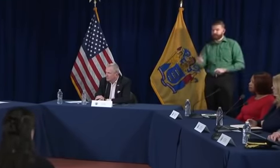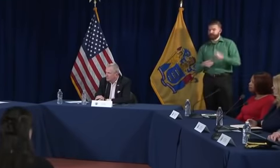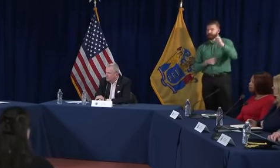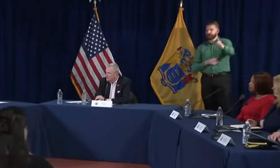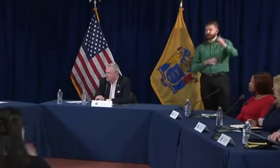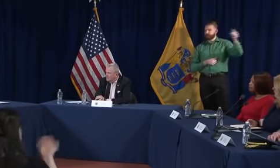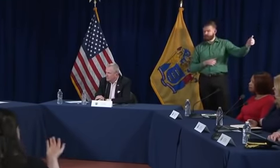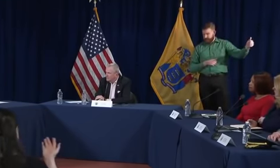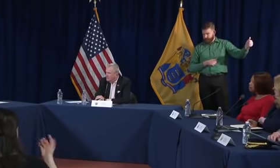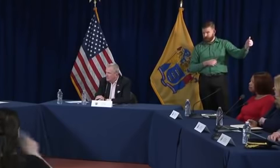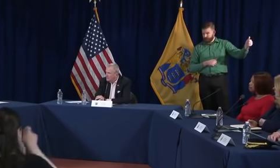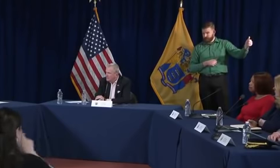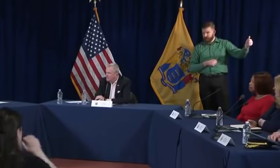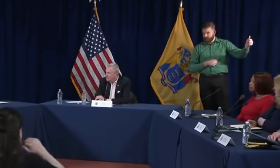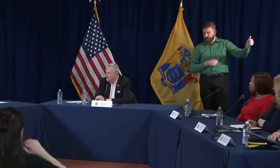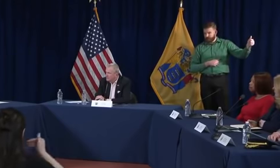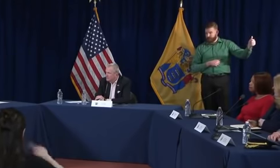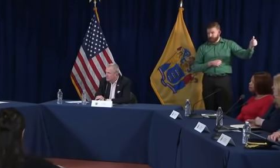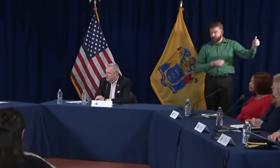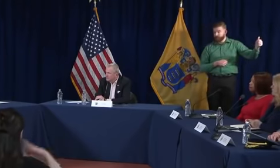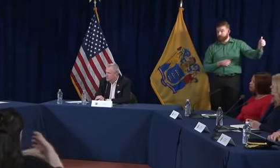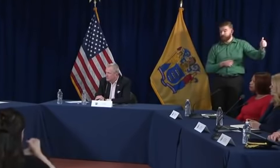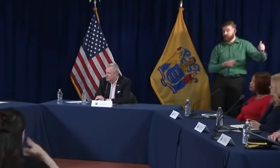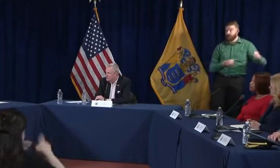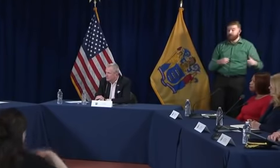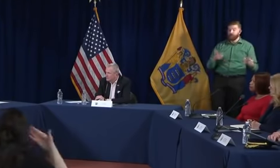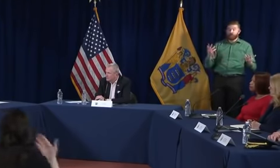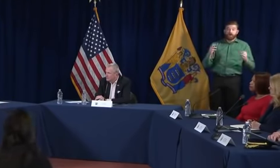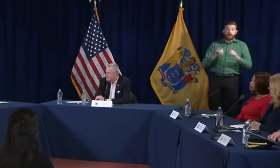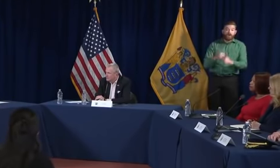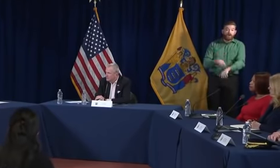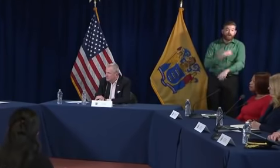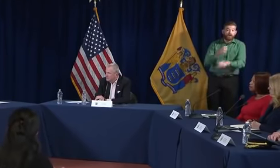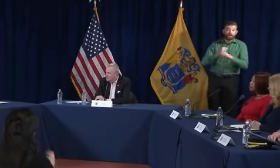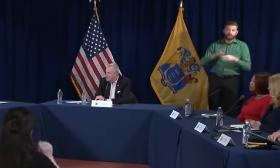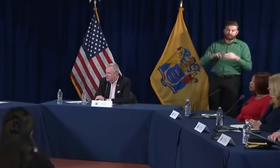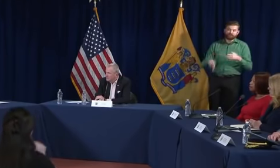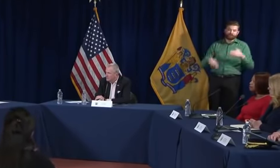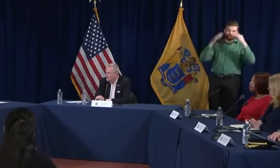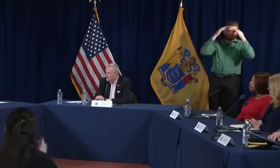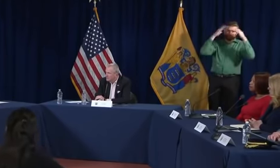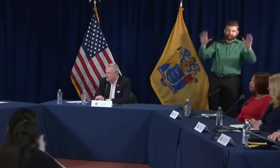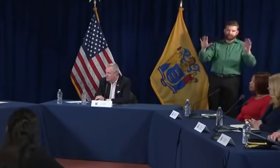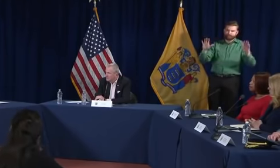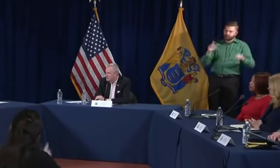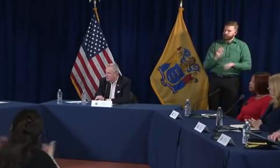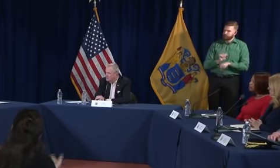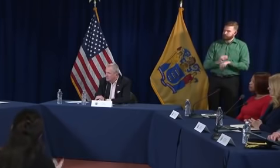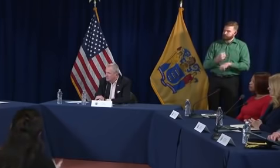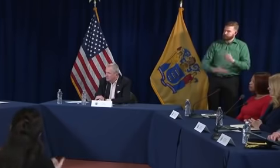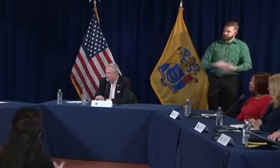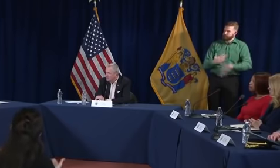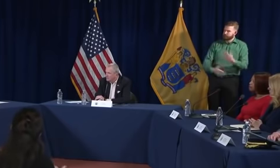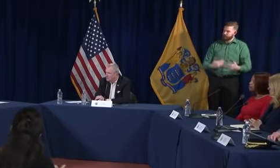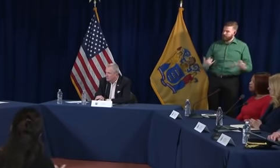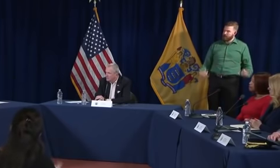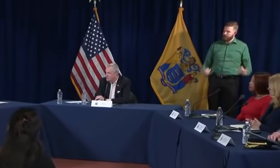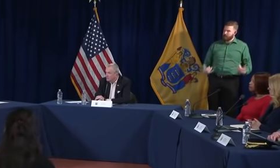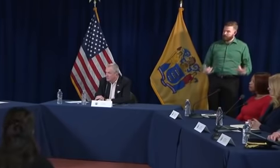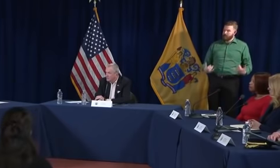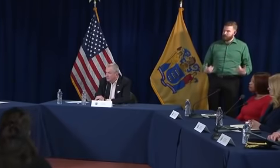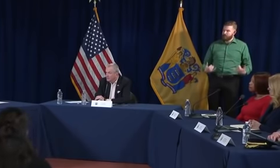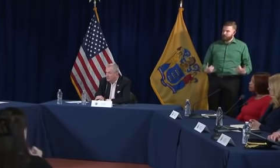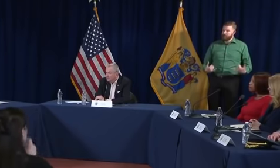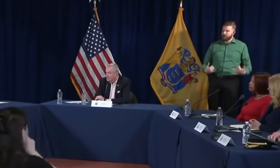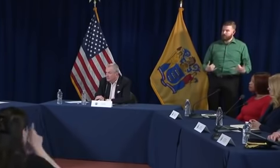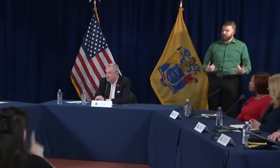be. We're obviously working on that, but I want to make sure that individuals understand that they